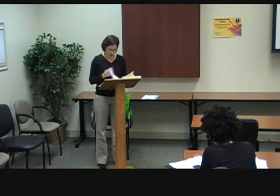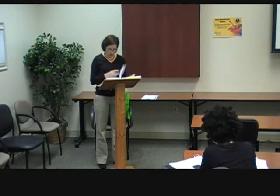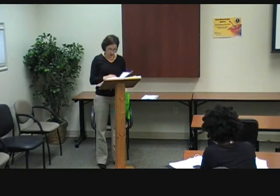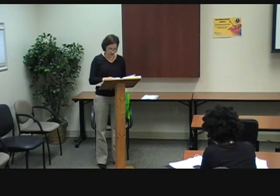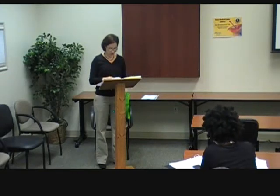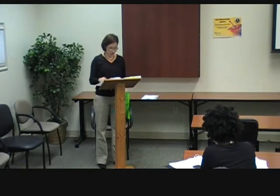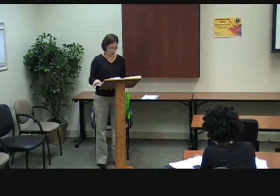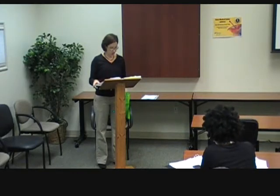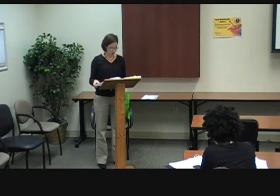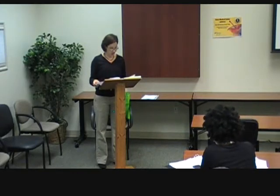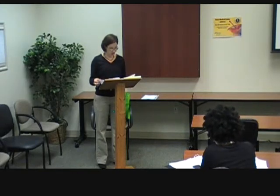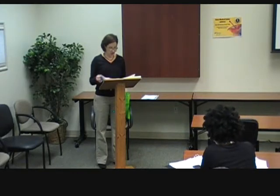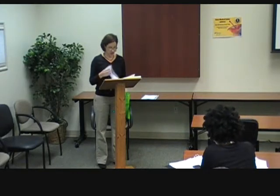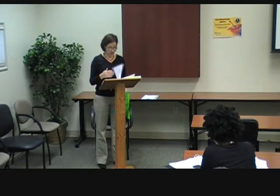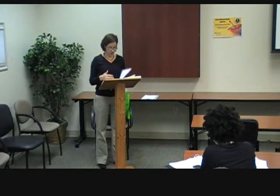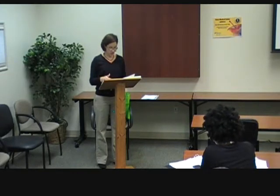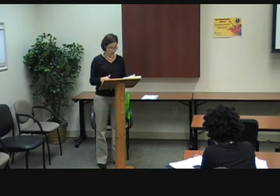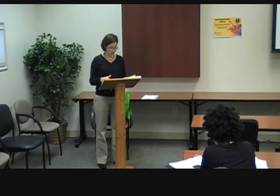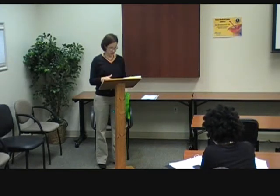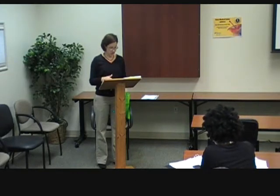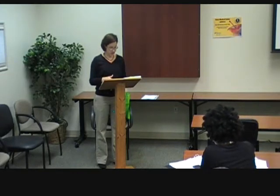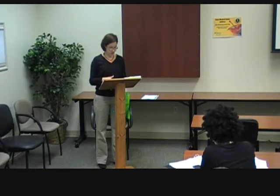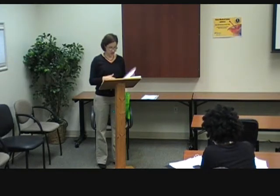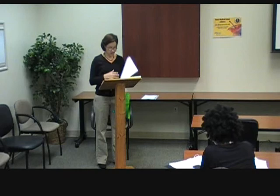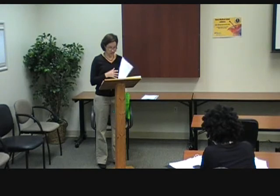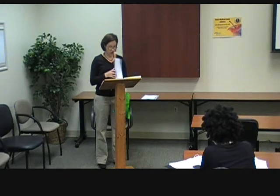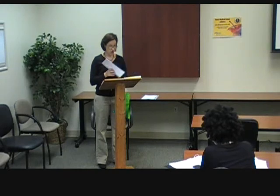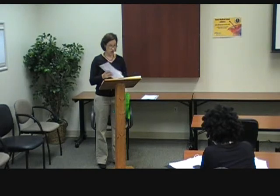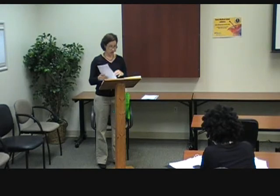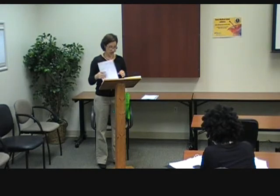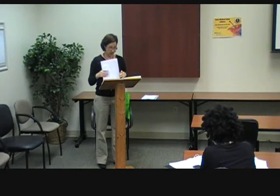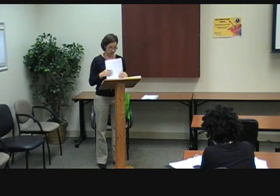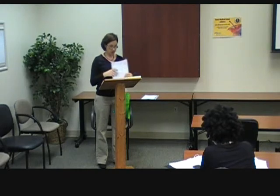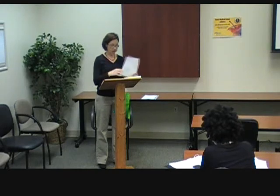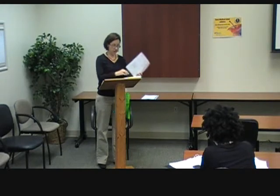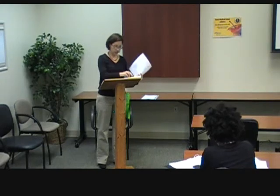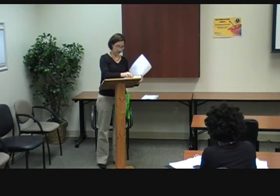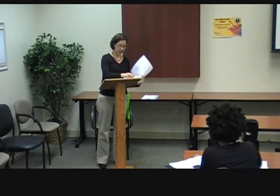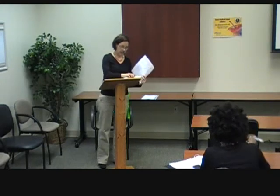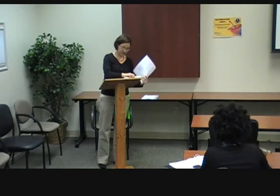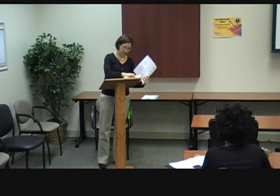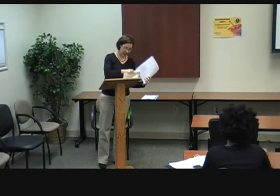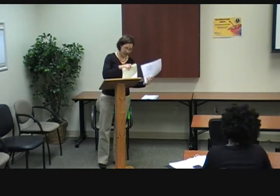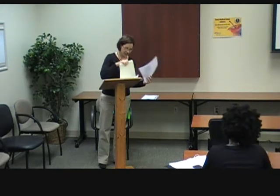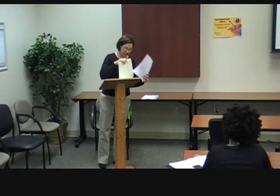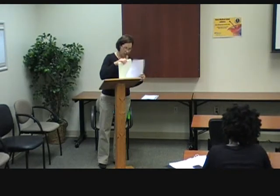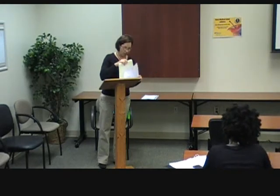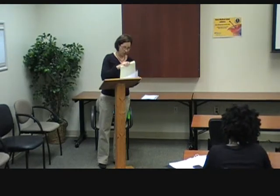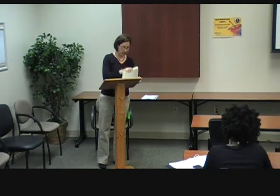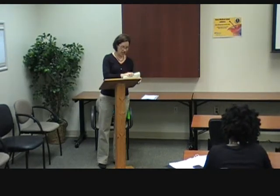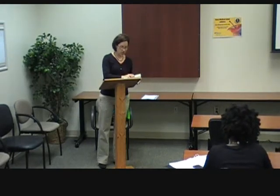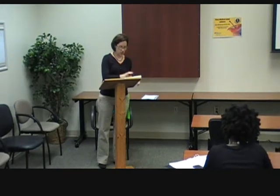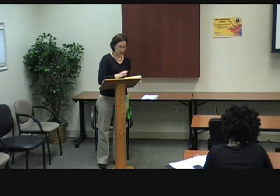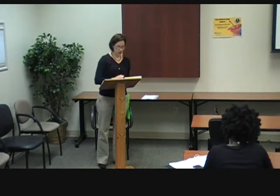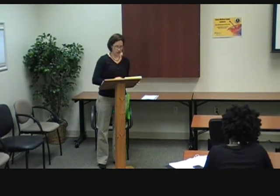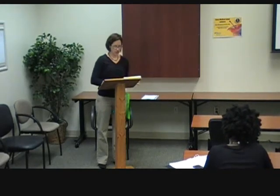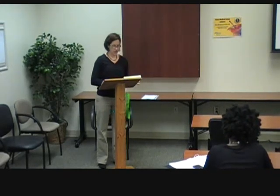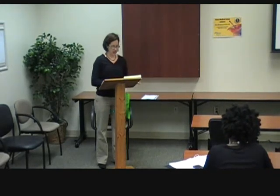you guys are doing well. You guys are doing better than you realize. But I guess one of the things, if I